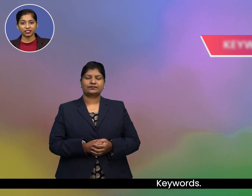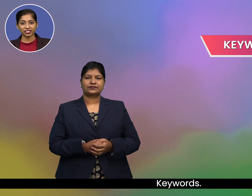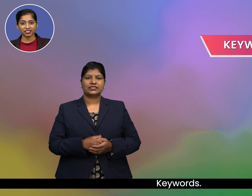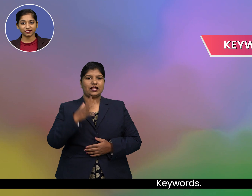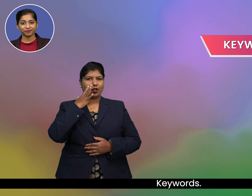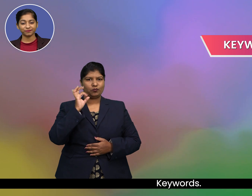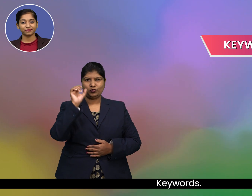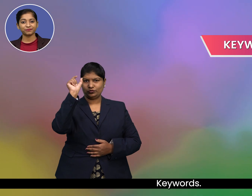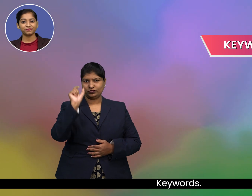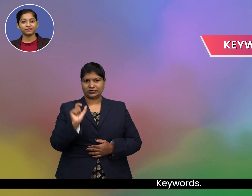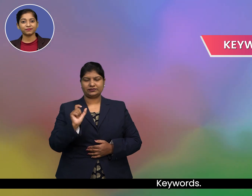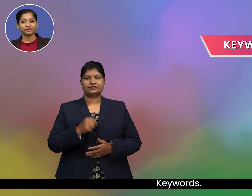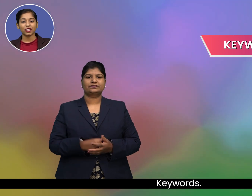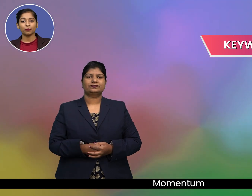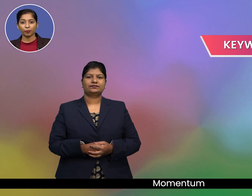Keywords: